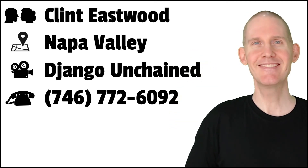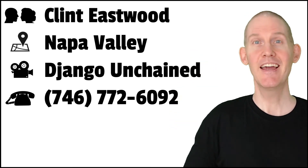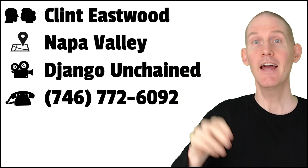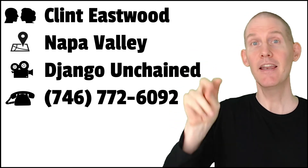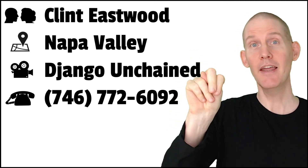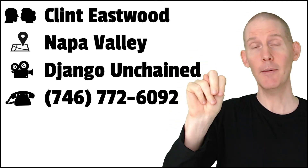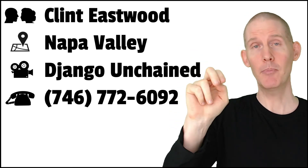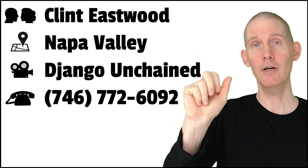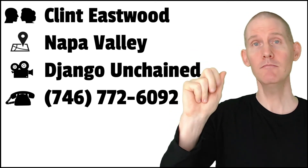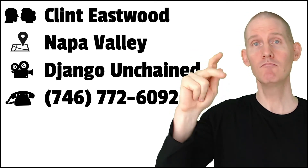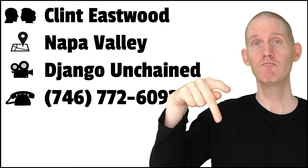Napa,